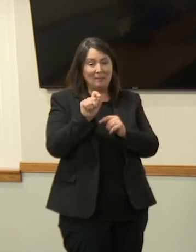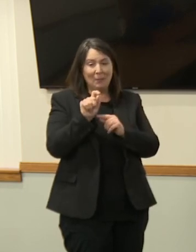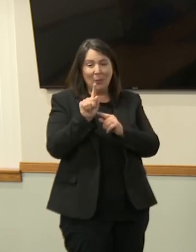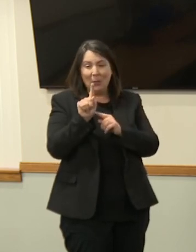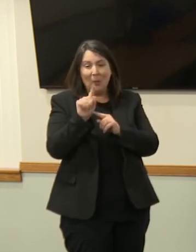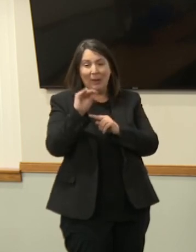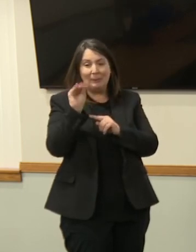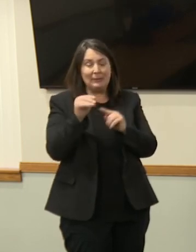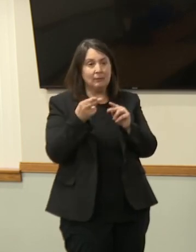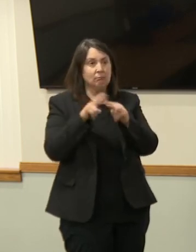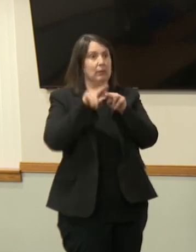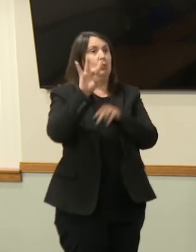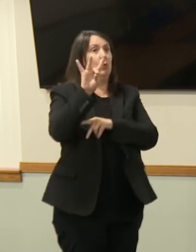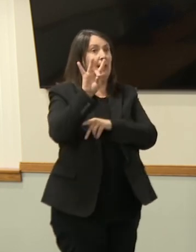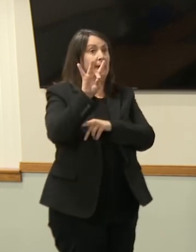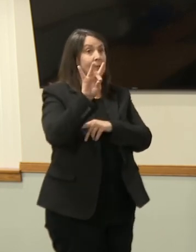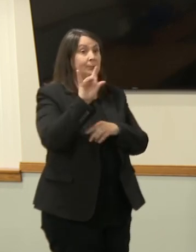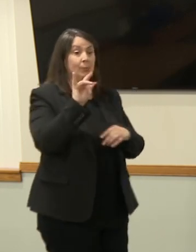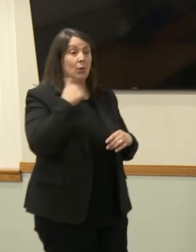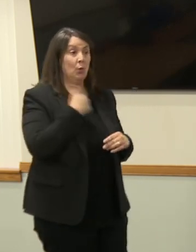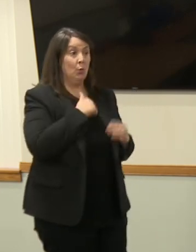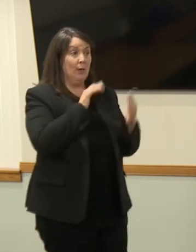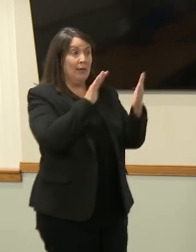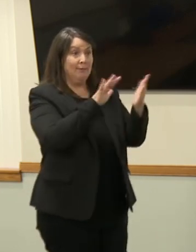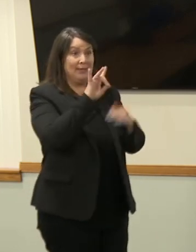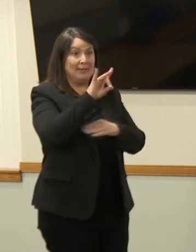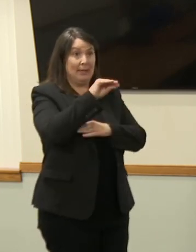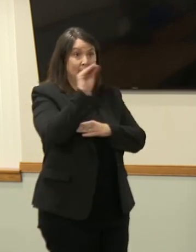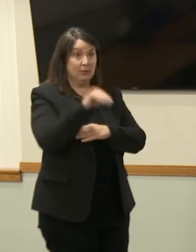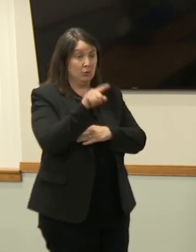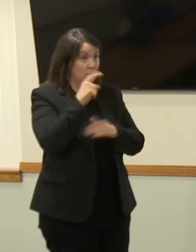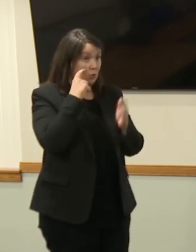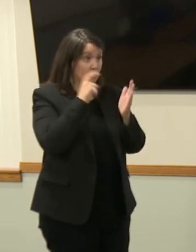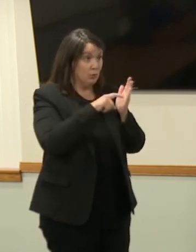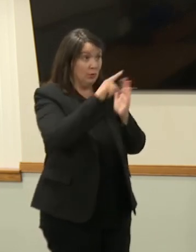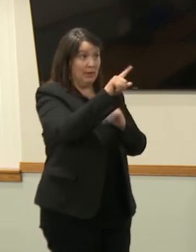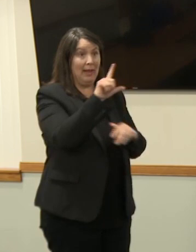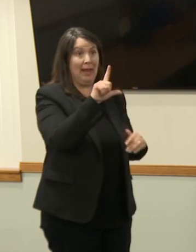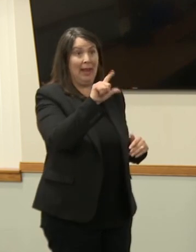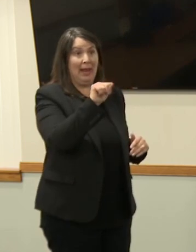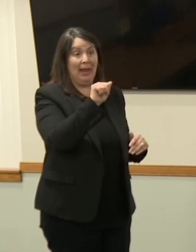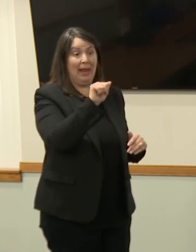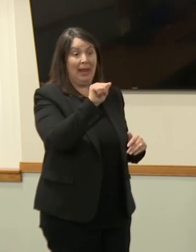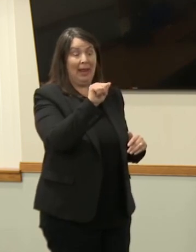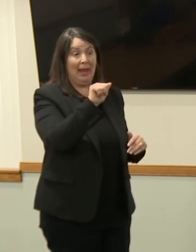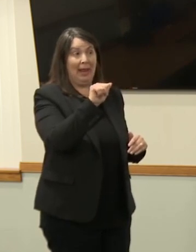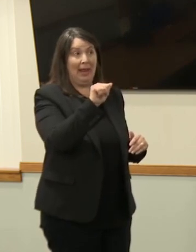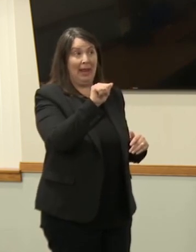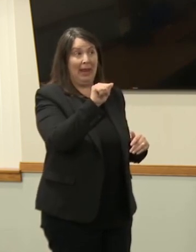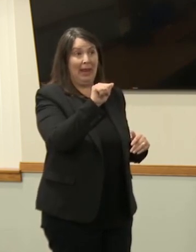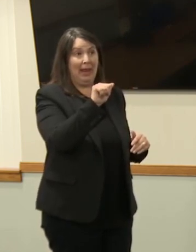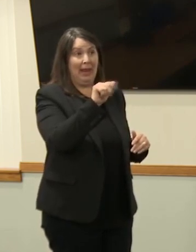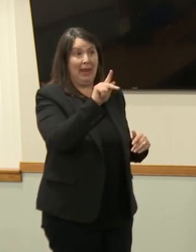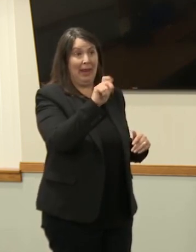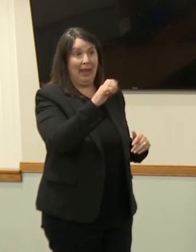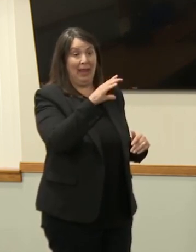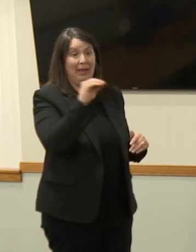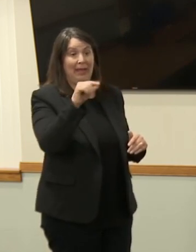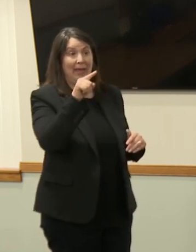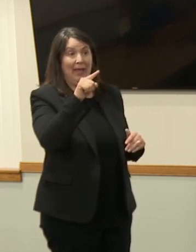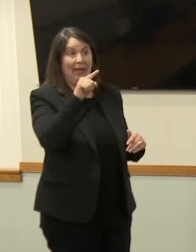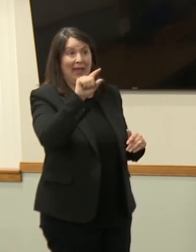day. And so when that happens, like we saw with Lake and McHenry, it will trigger mitigation efforts in our